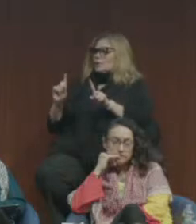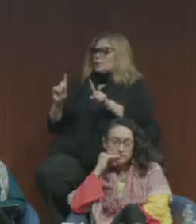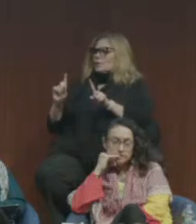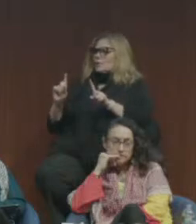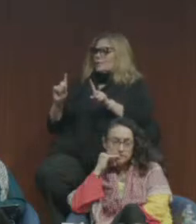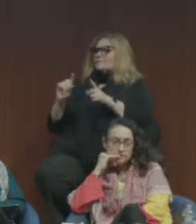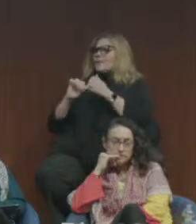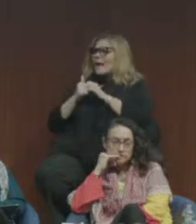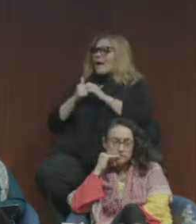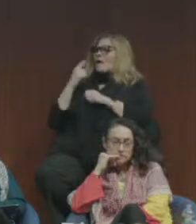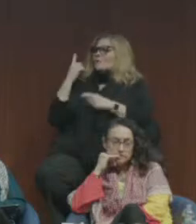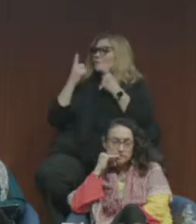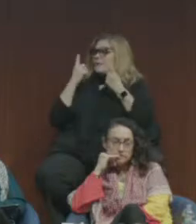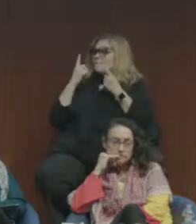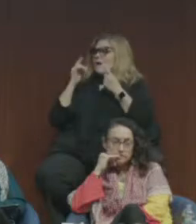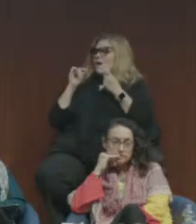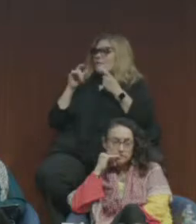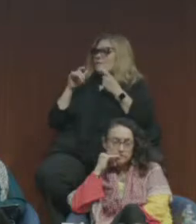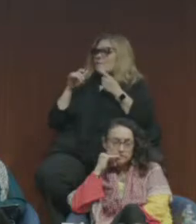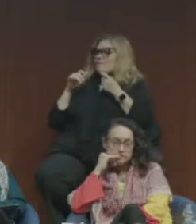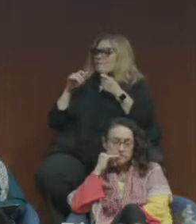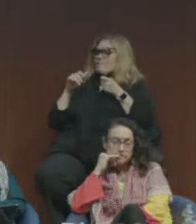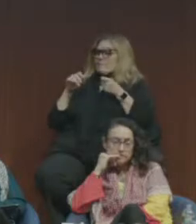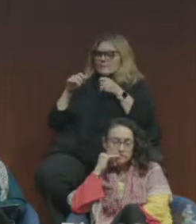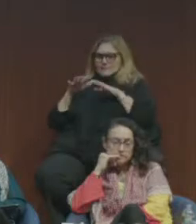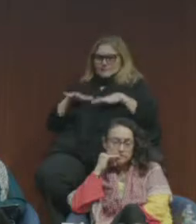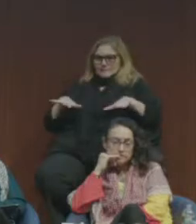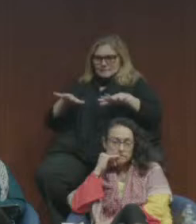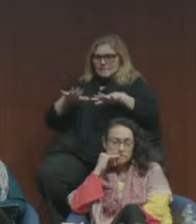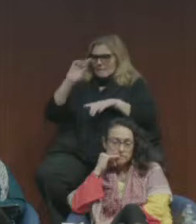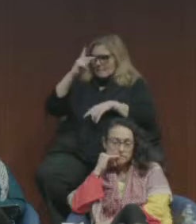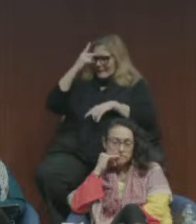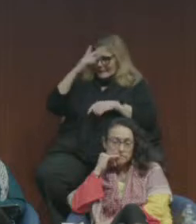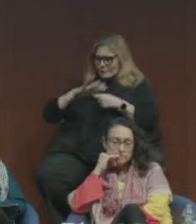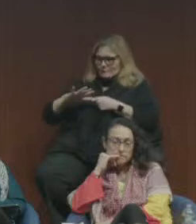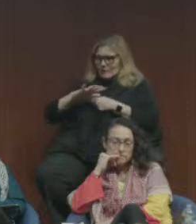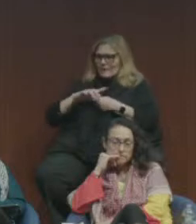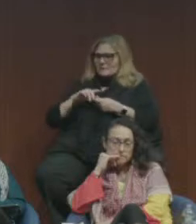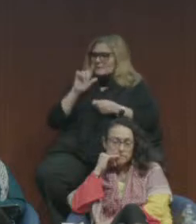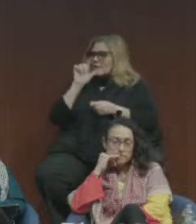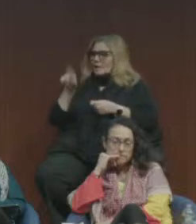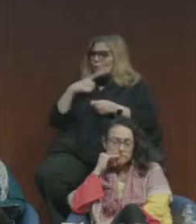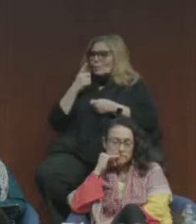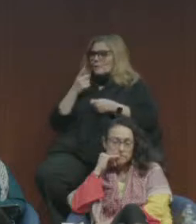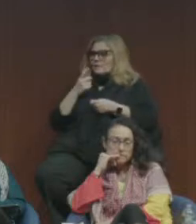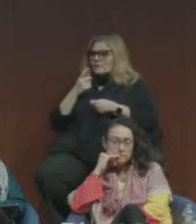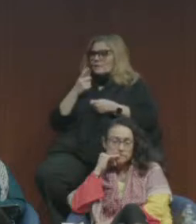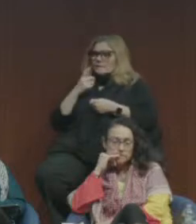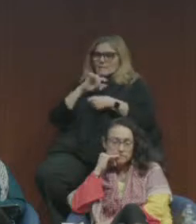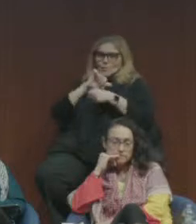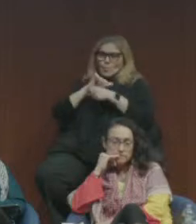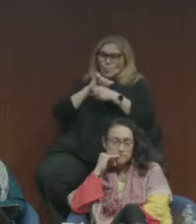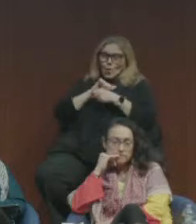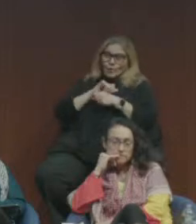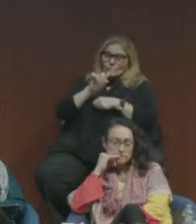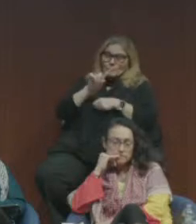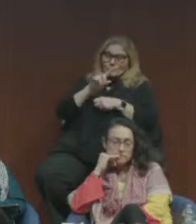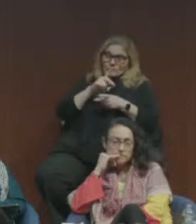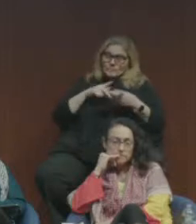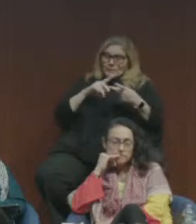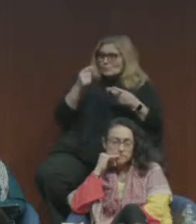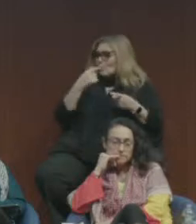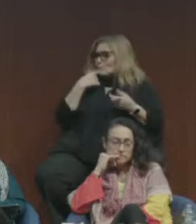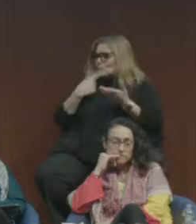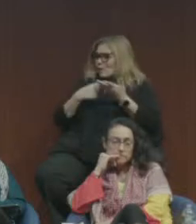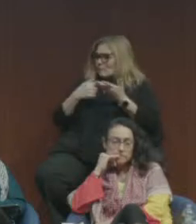how we think about the space of the political, right? As not just in the workplace, for example, as you were